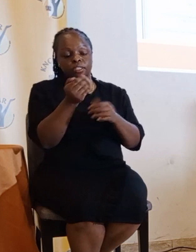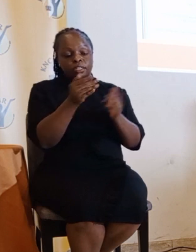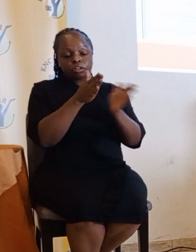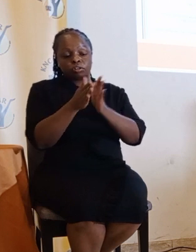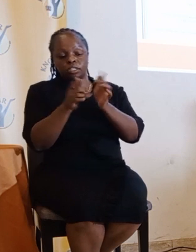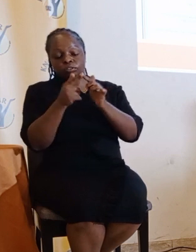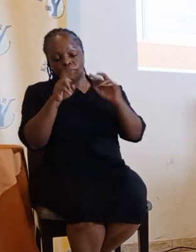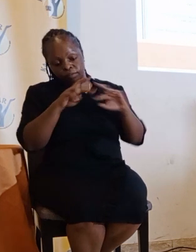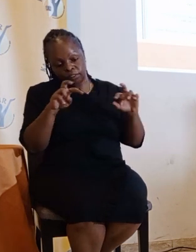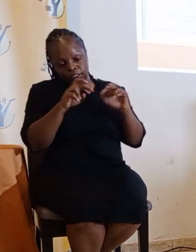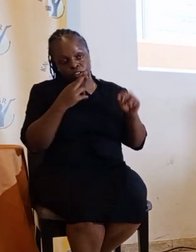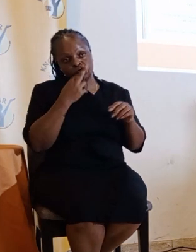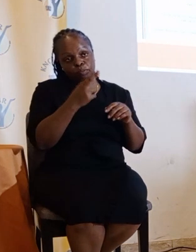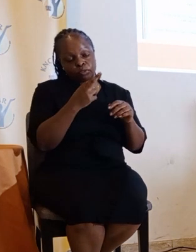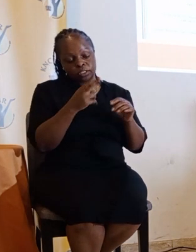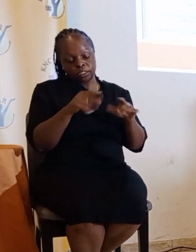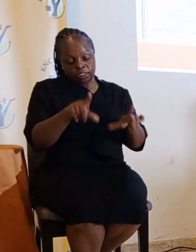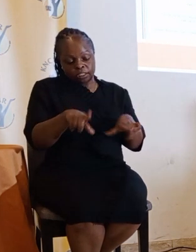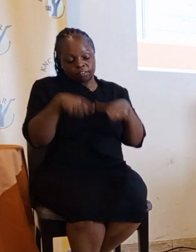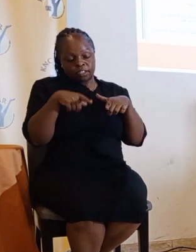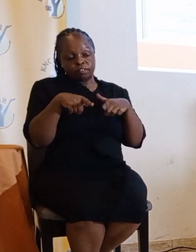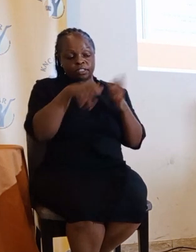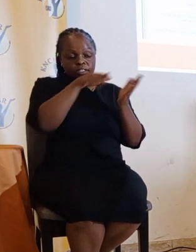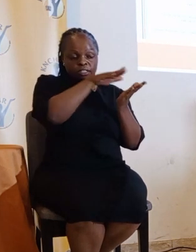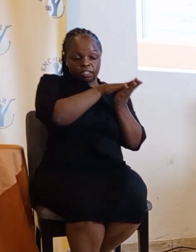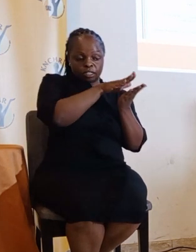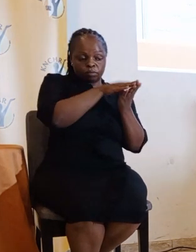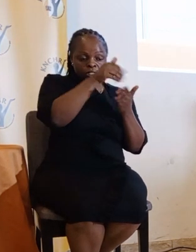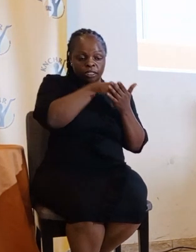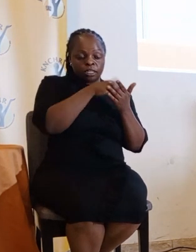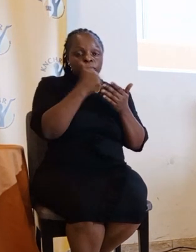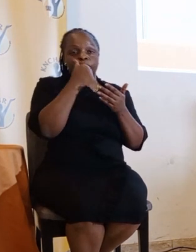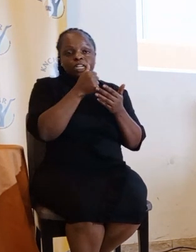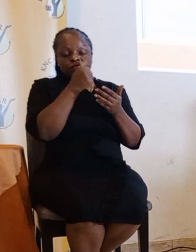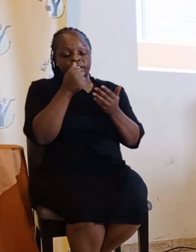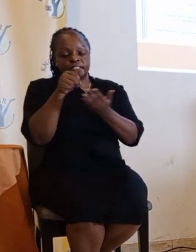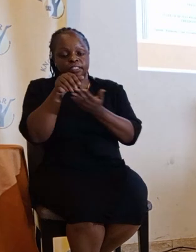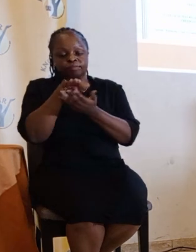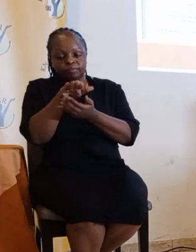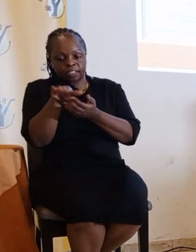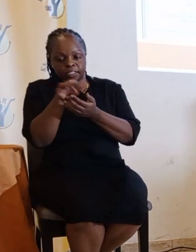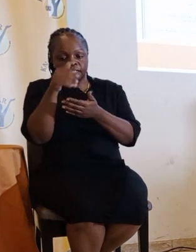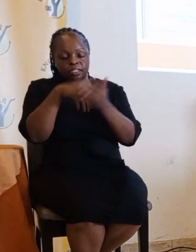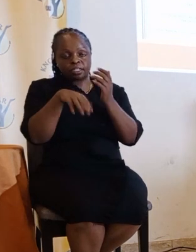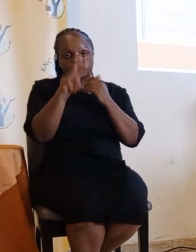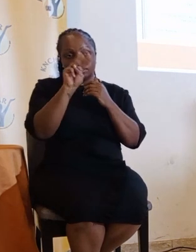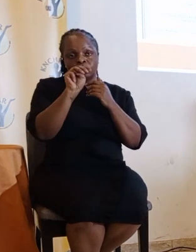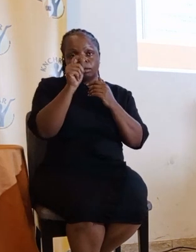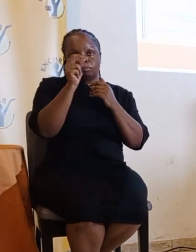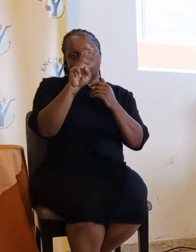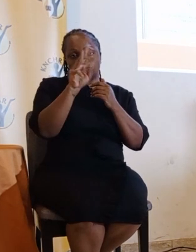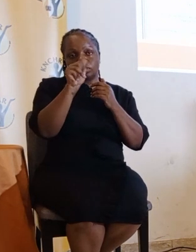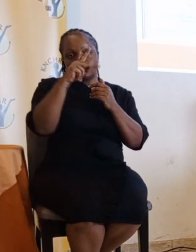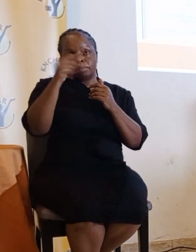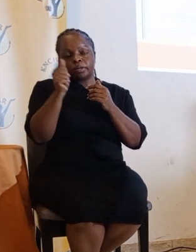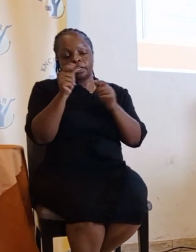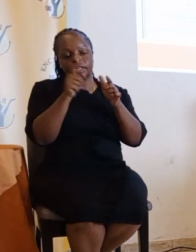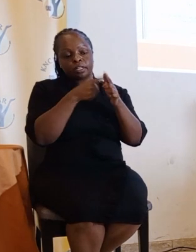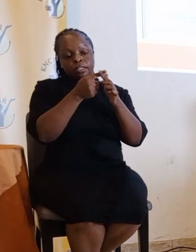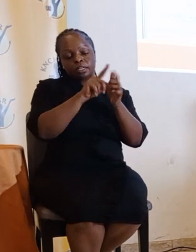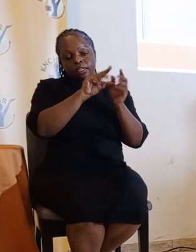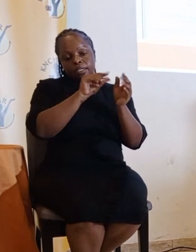investigation reports. The survivors were kept in a private detention center in Mutwapa and later transferred